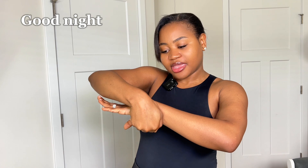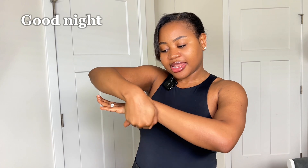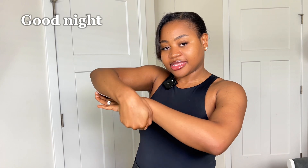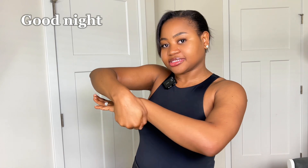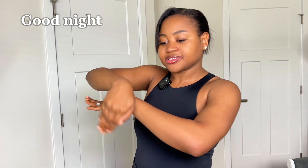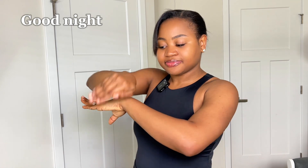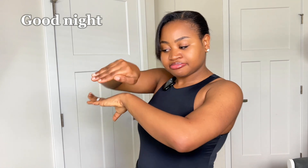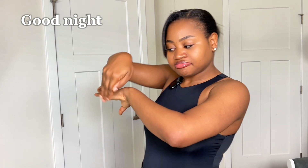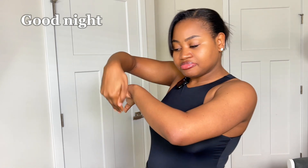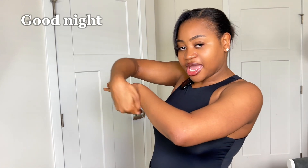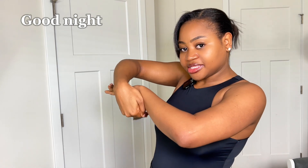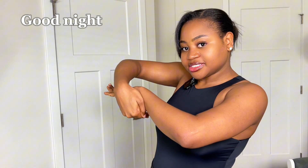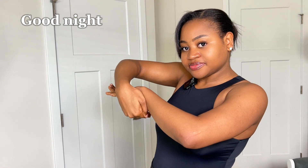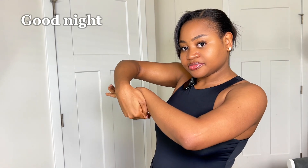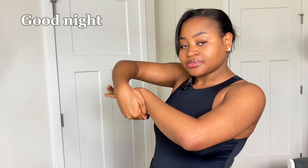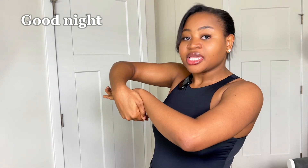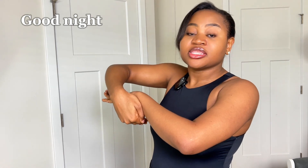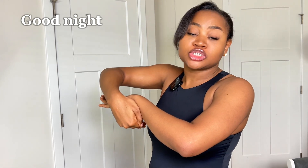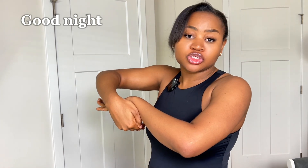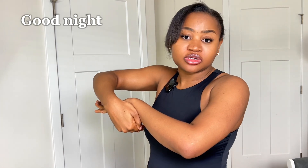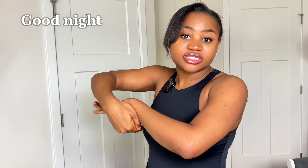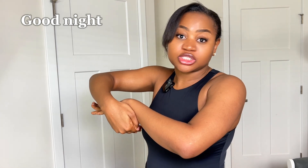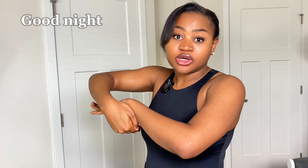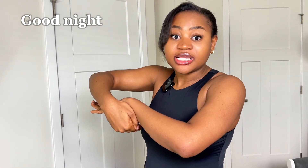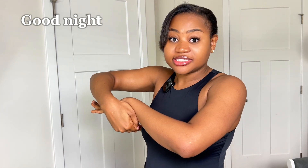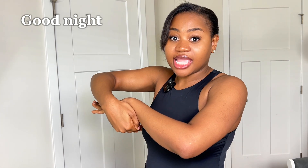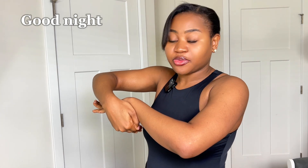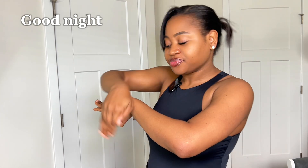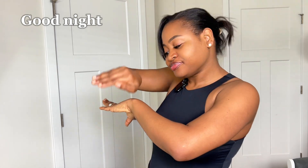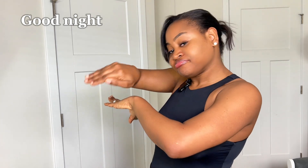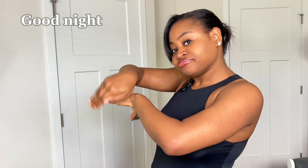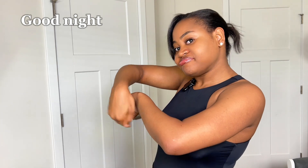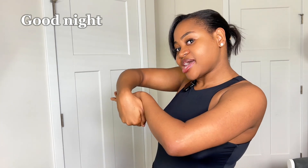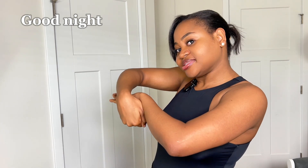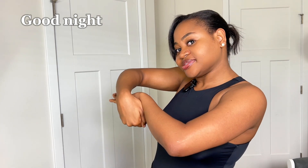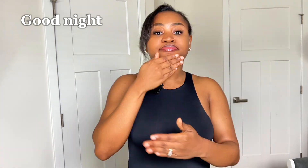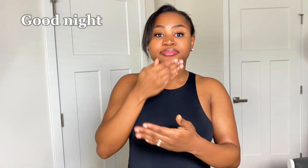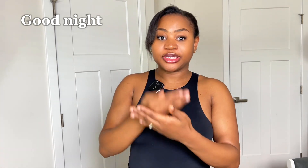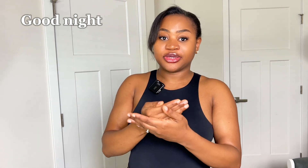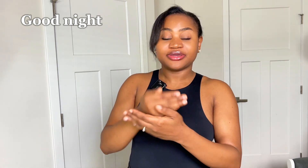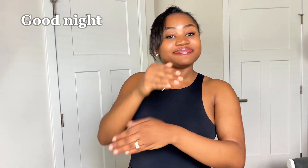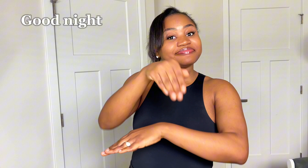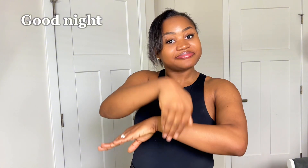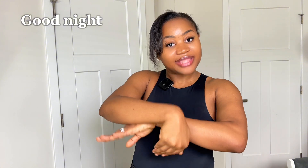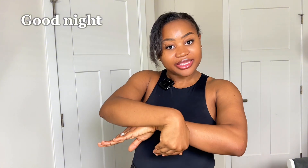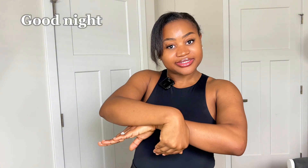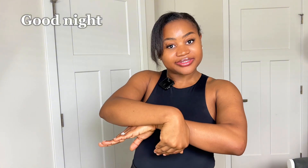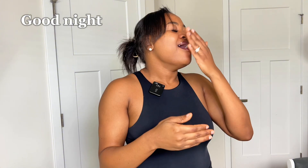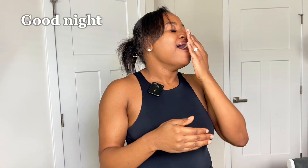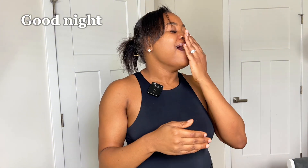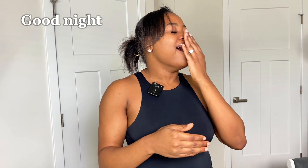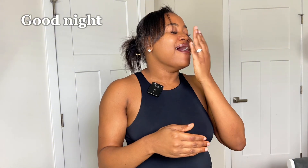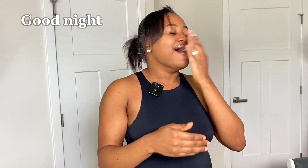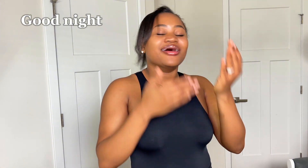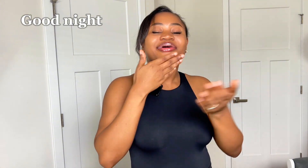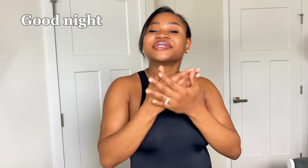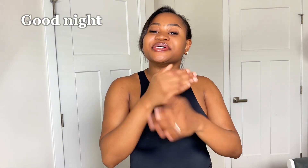hand like this. Night. This shows the sun is down. Night. Good night. Oh, good